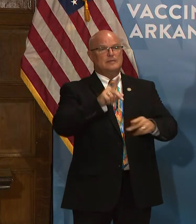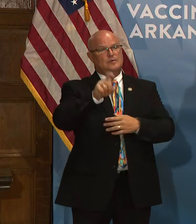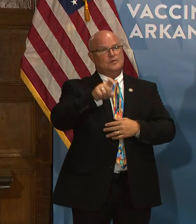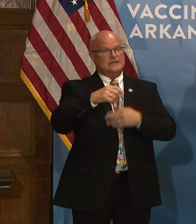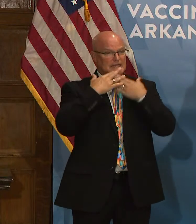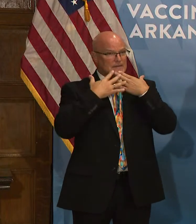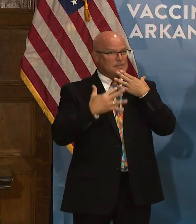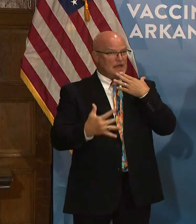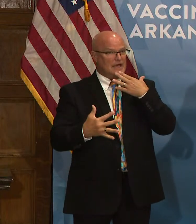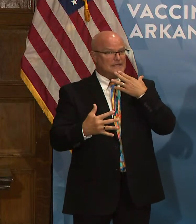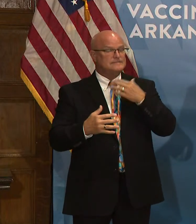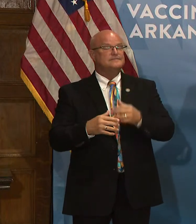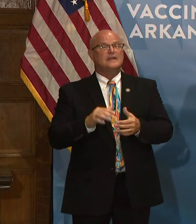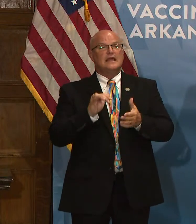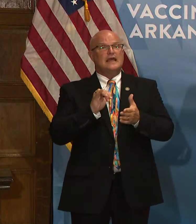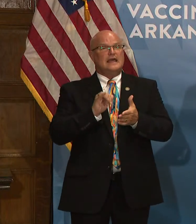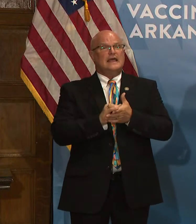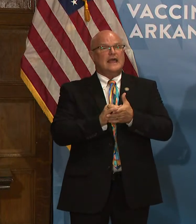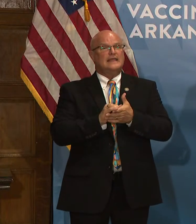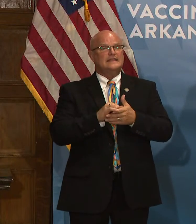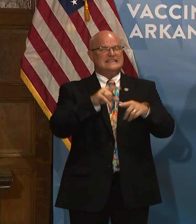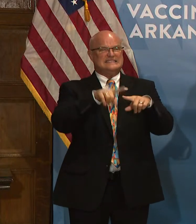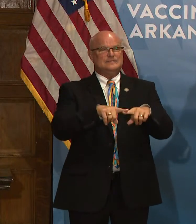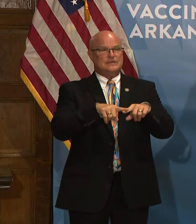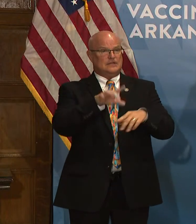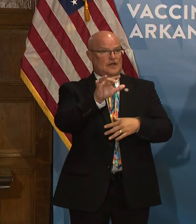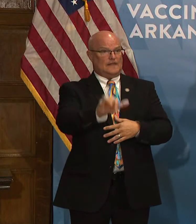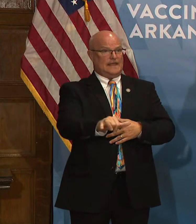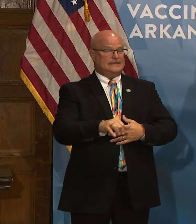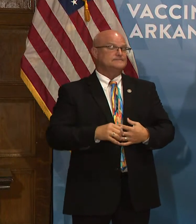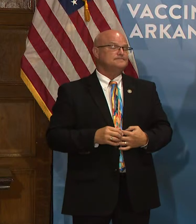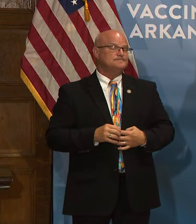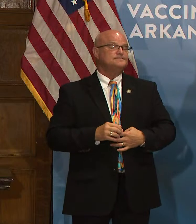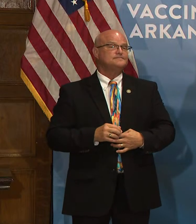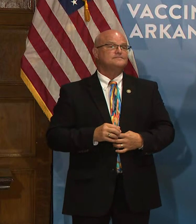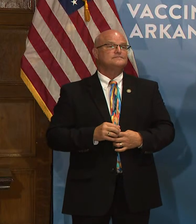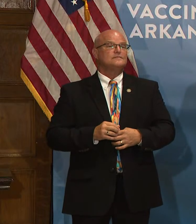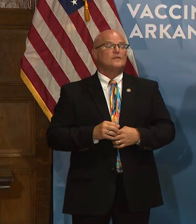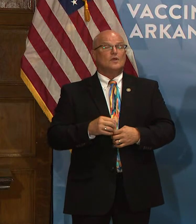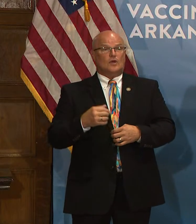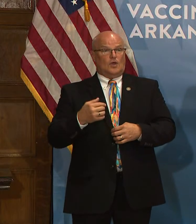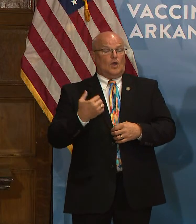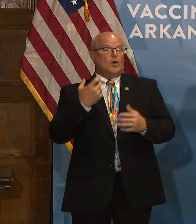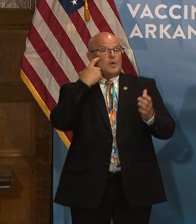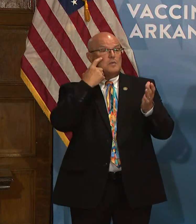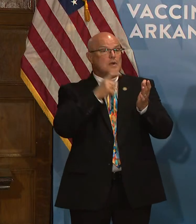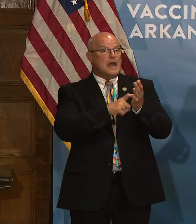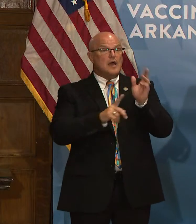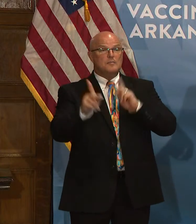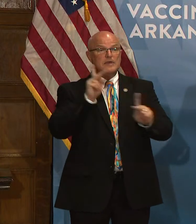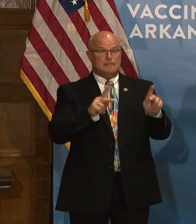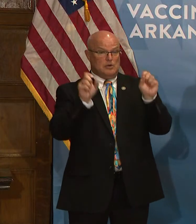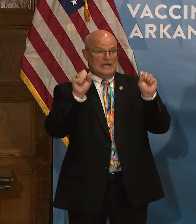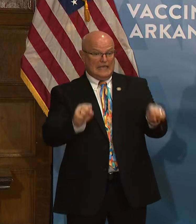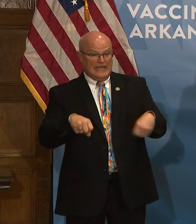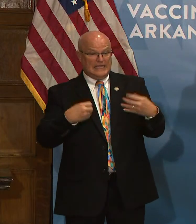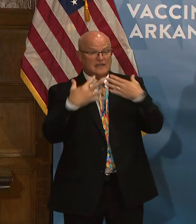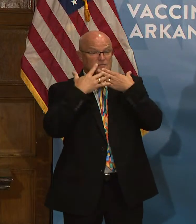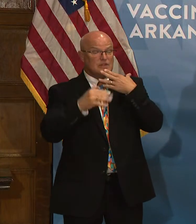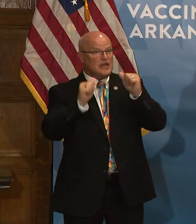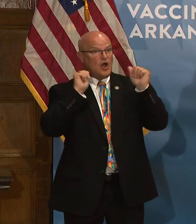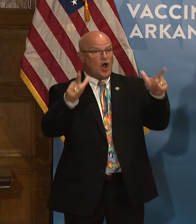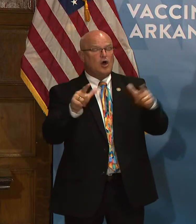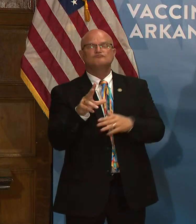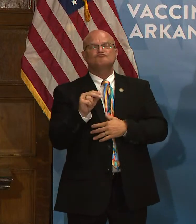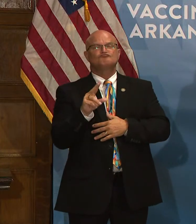in need of those bloods and depend on that. We recognize that not everybody is able to give blood. In